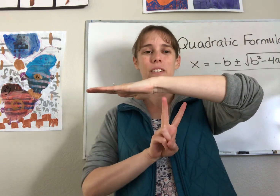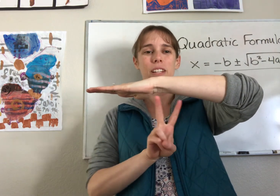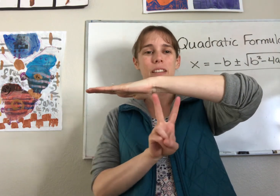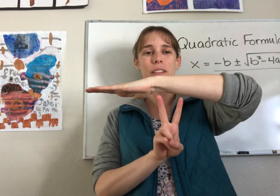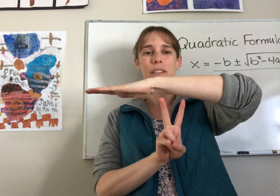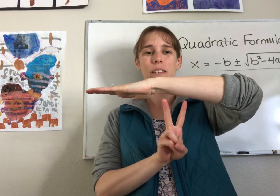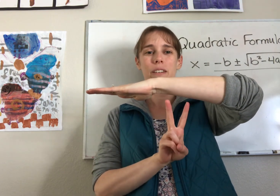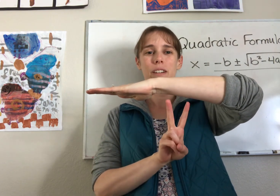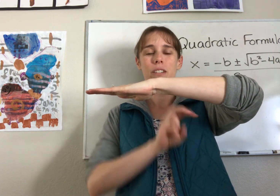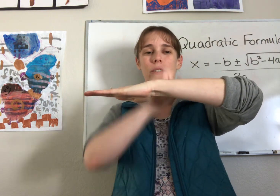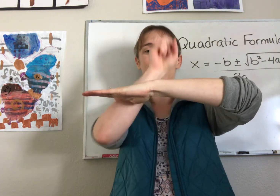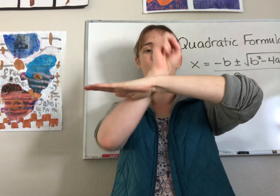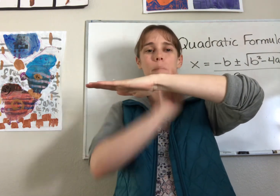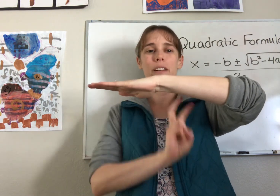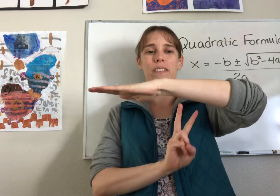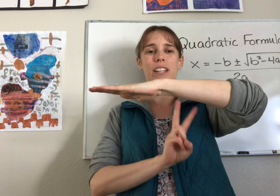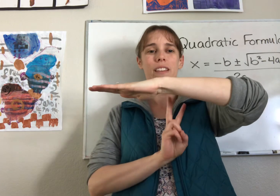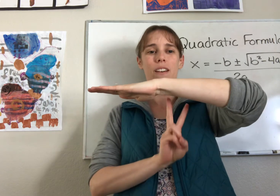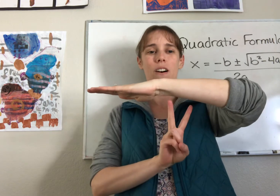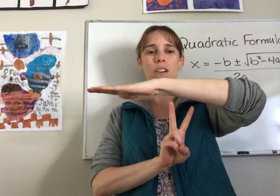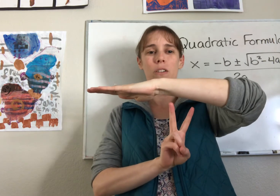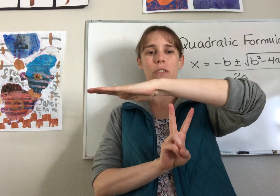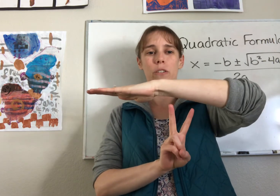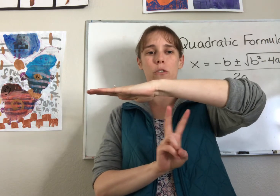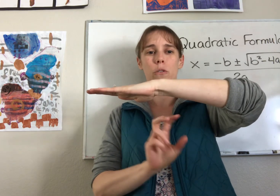underneath, so not up here, but underneath, all over 2A.